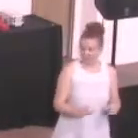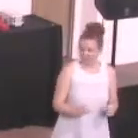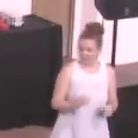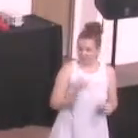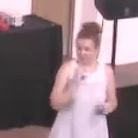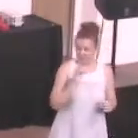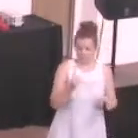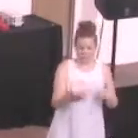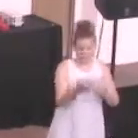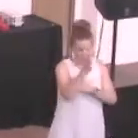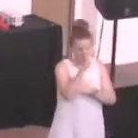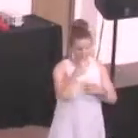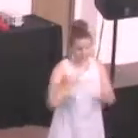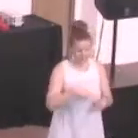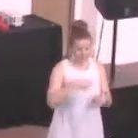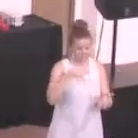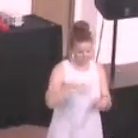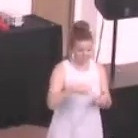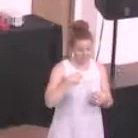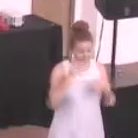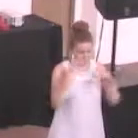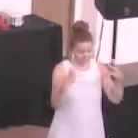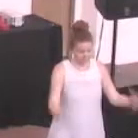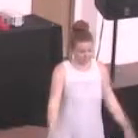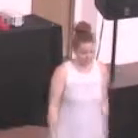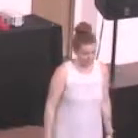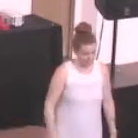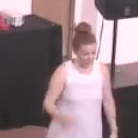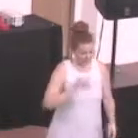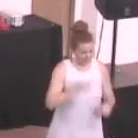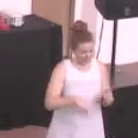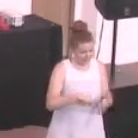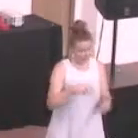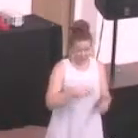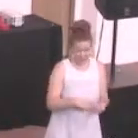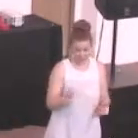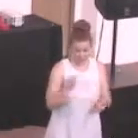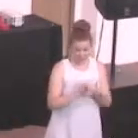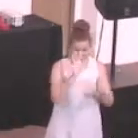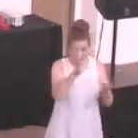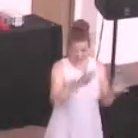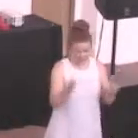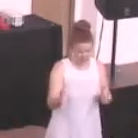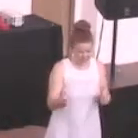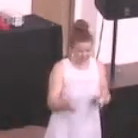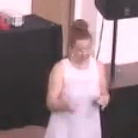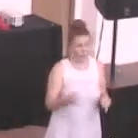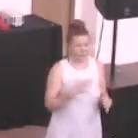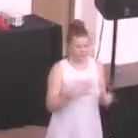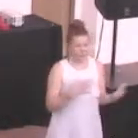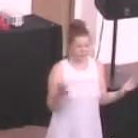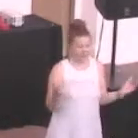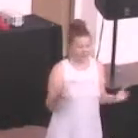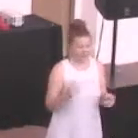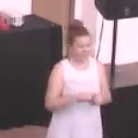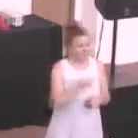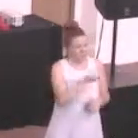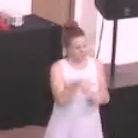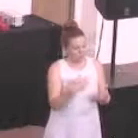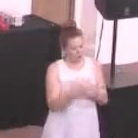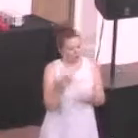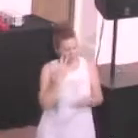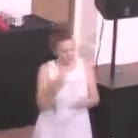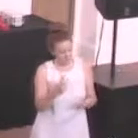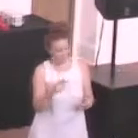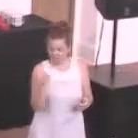Really, God, you want me to jump up and down? I'm a fat guy. Really, that's your plan? You guys, we all saw him do it. You